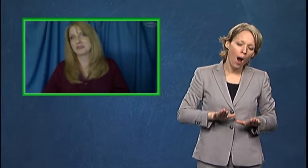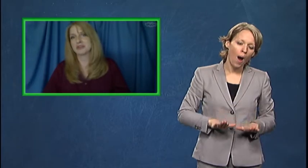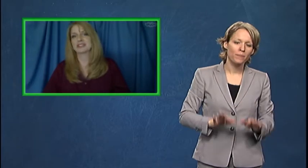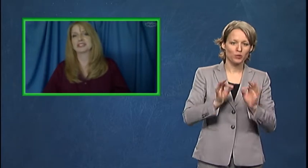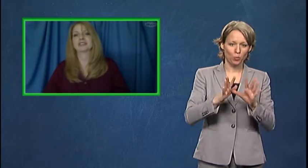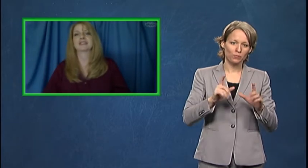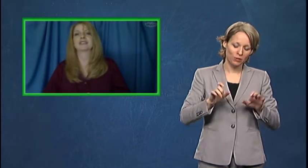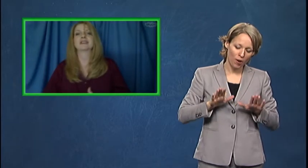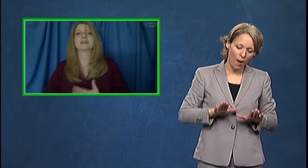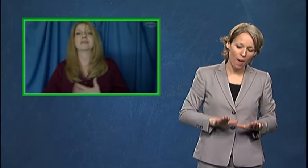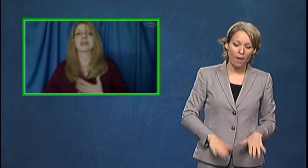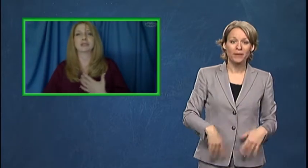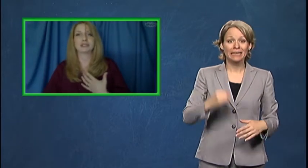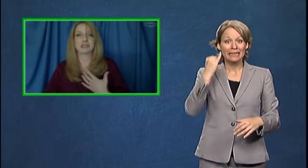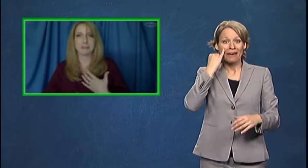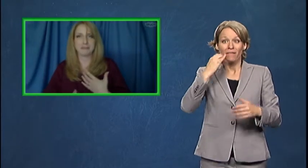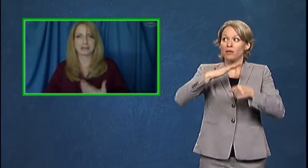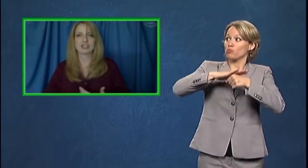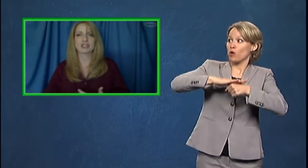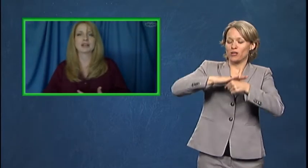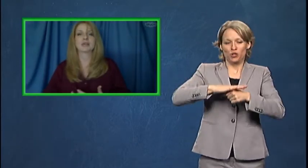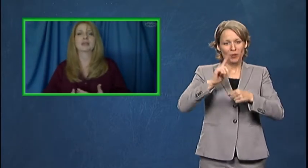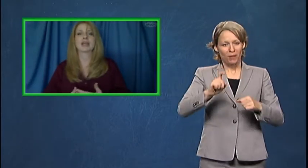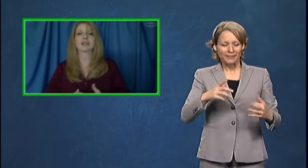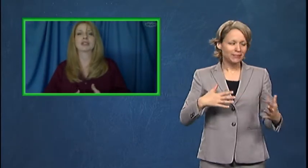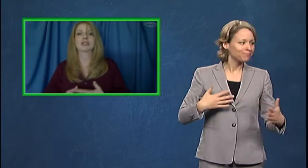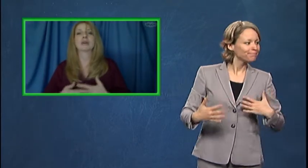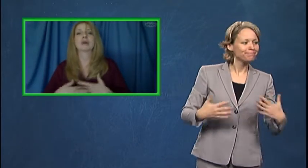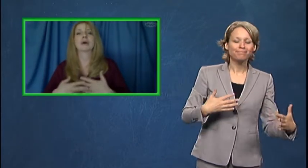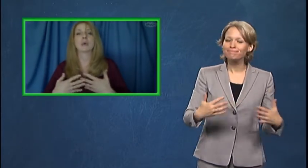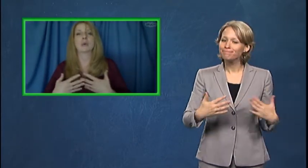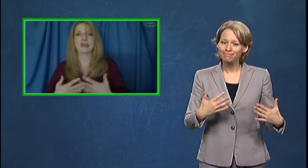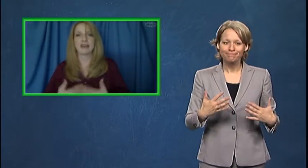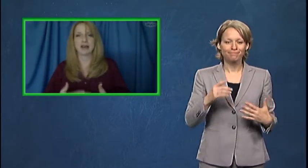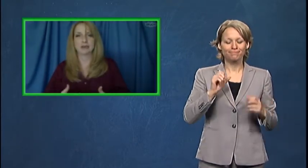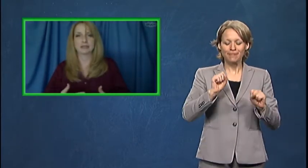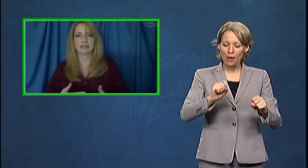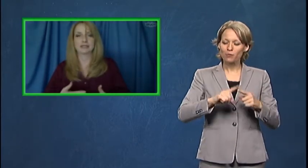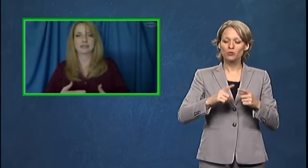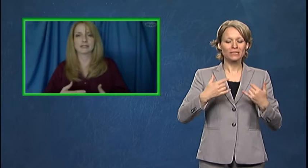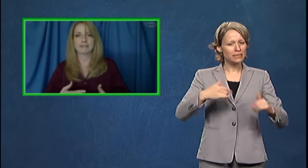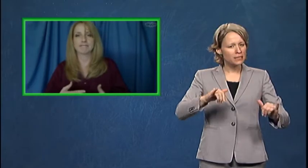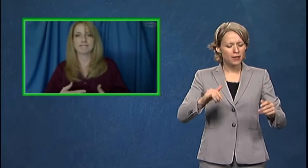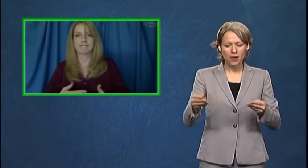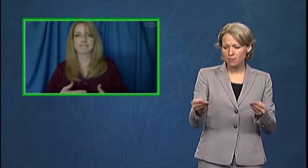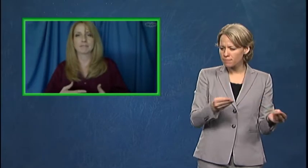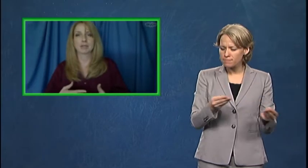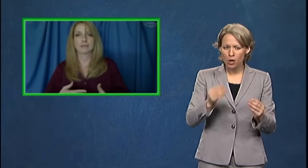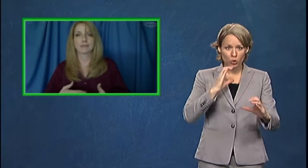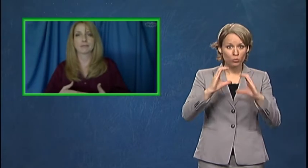under pressure and be able to just manage that communication without